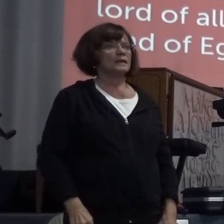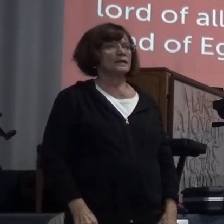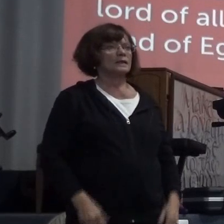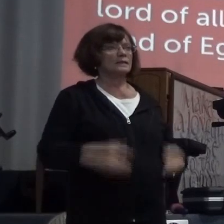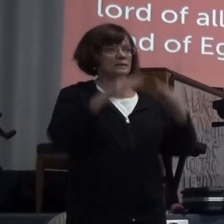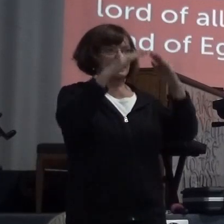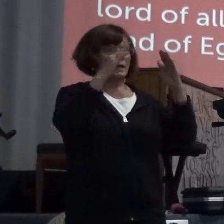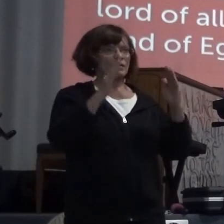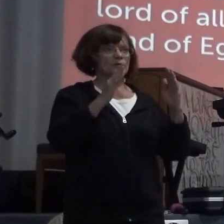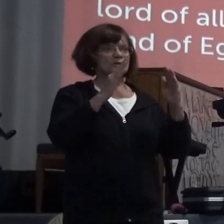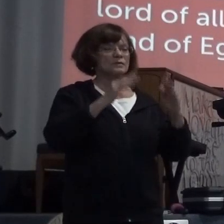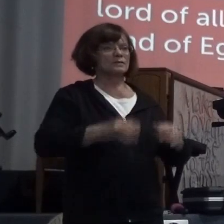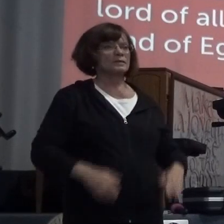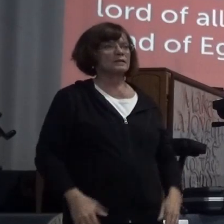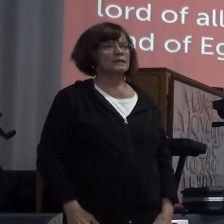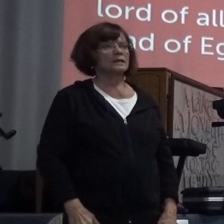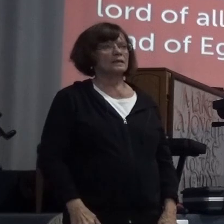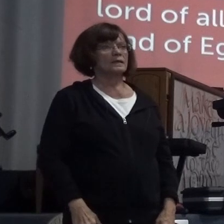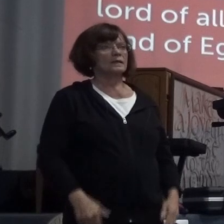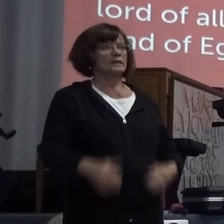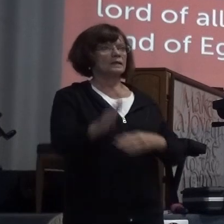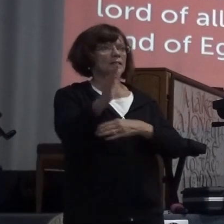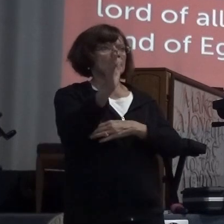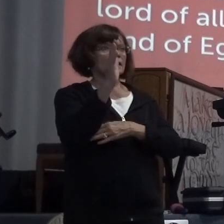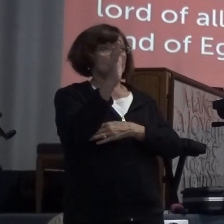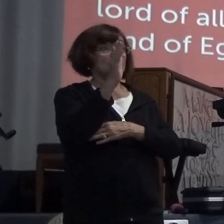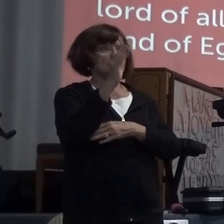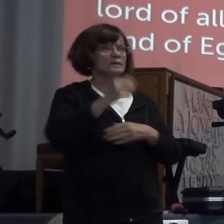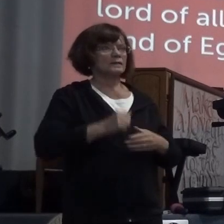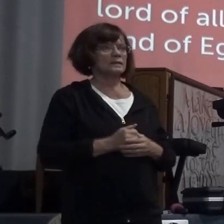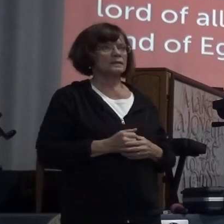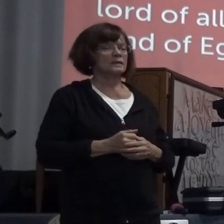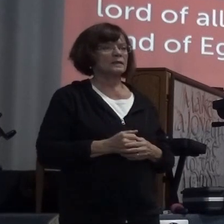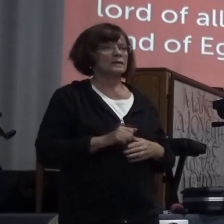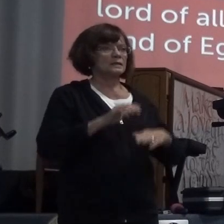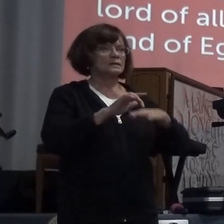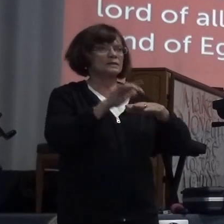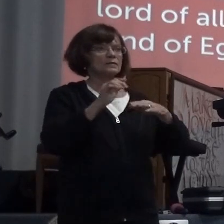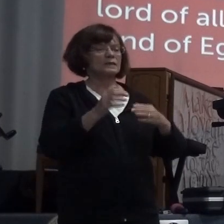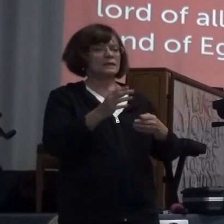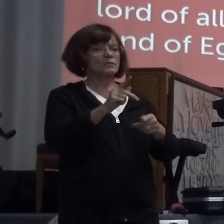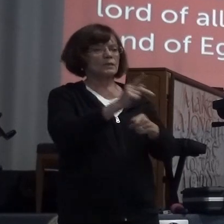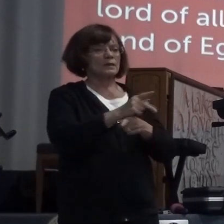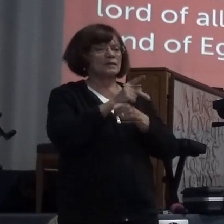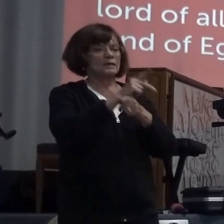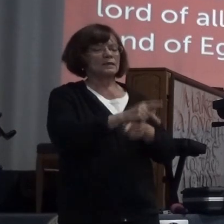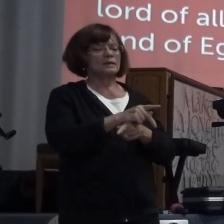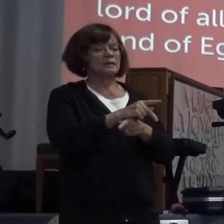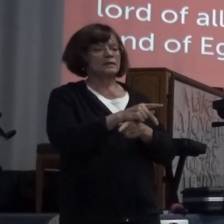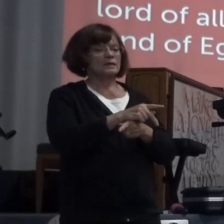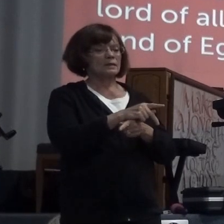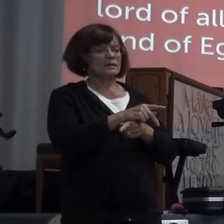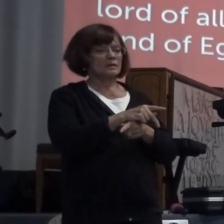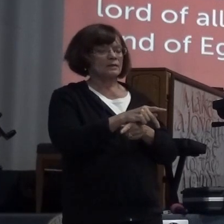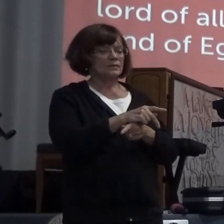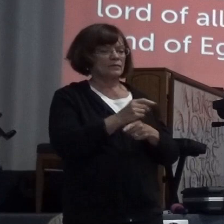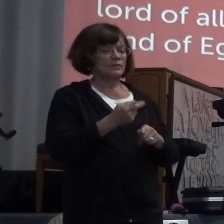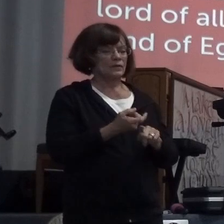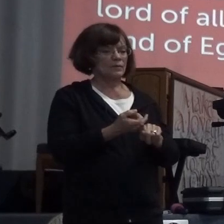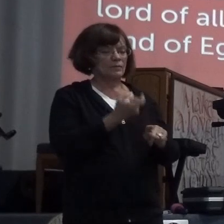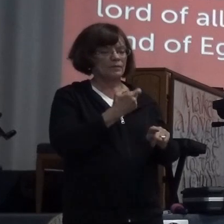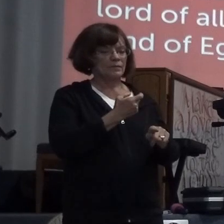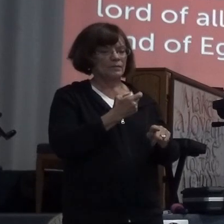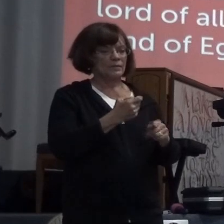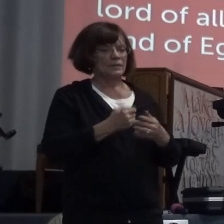And God sent me before you to preserve you as a remnant on earth and keep you alive, for many